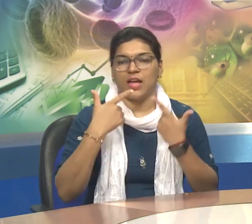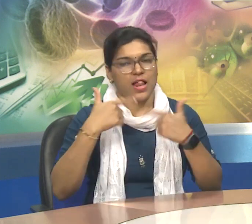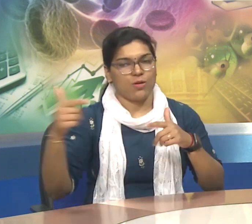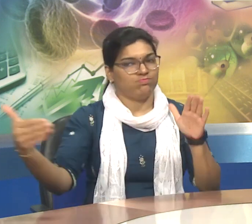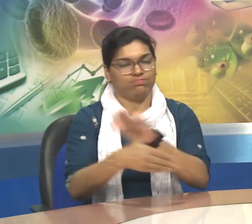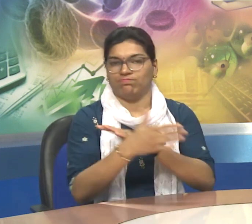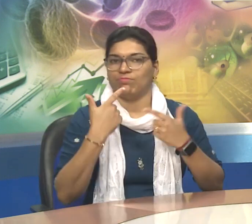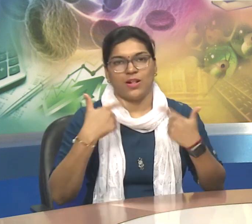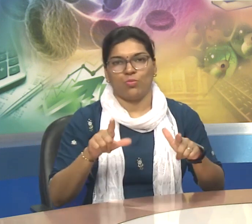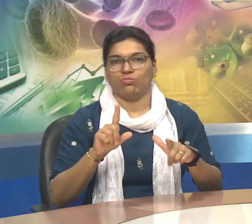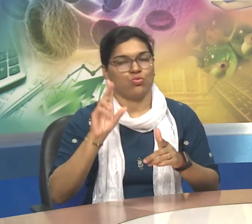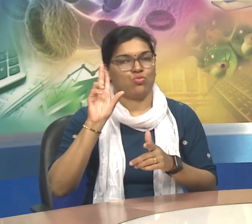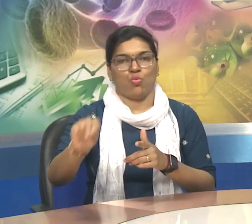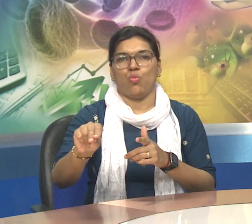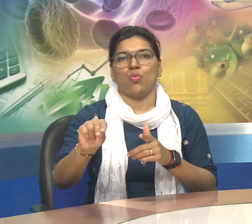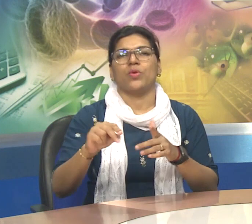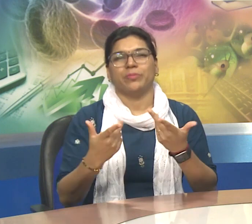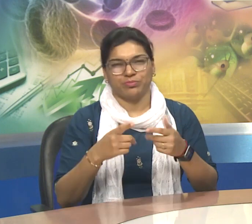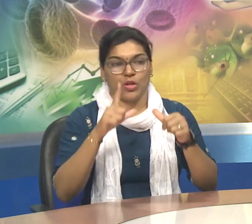Denied means no.